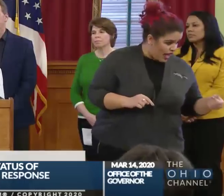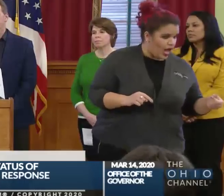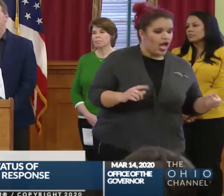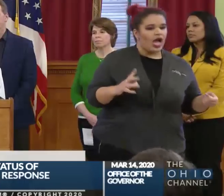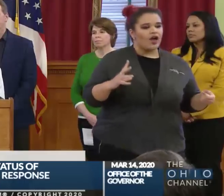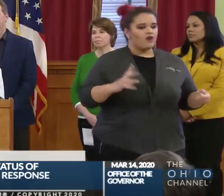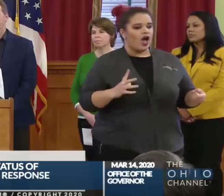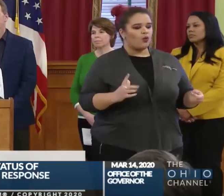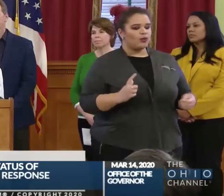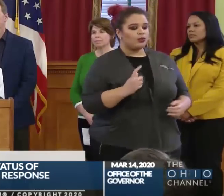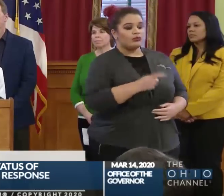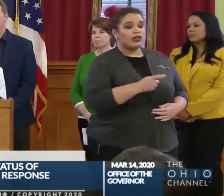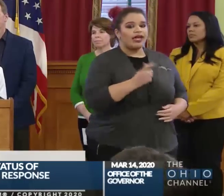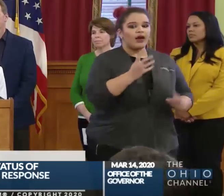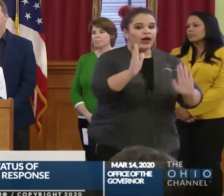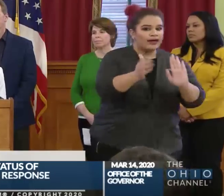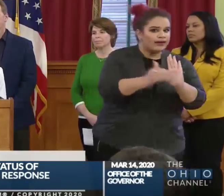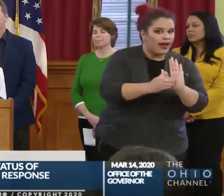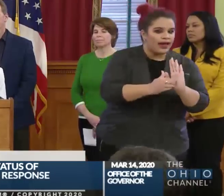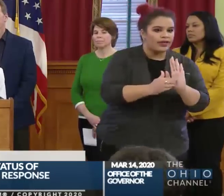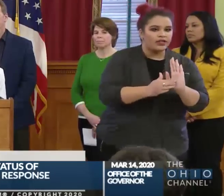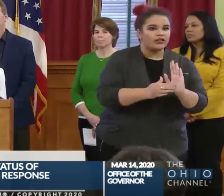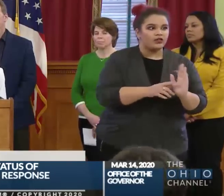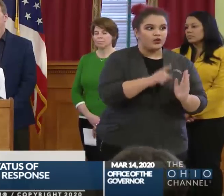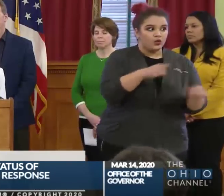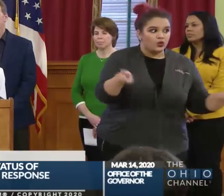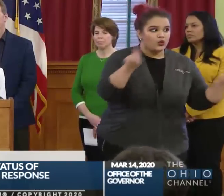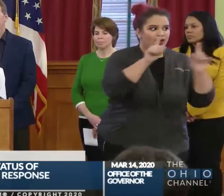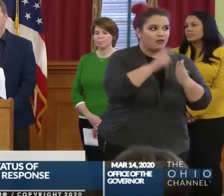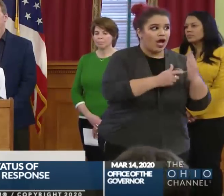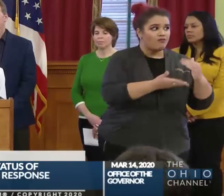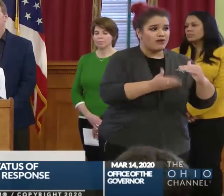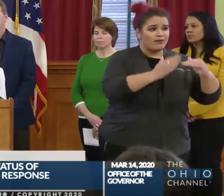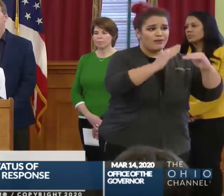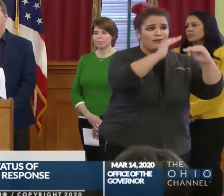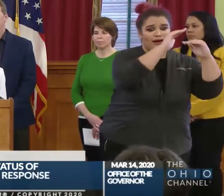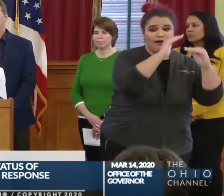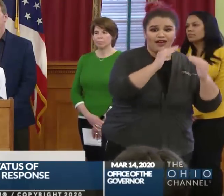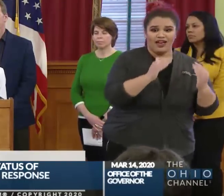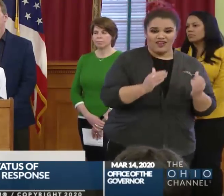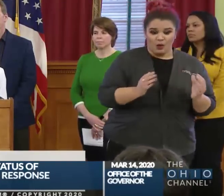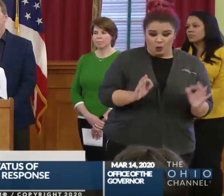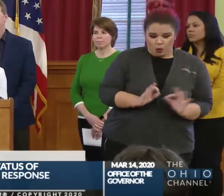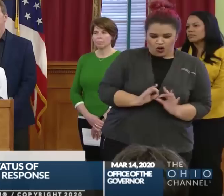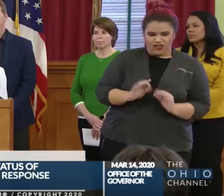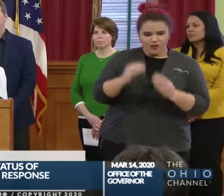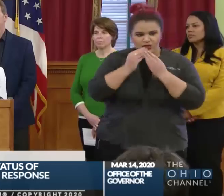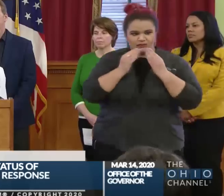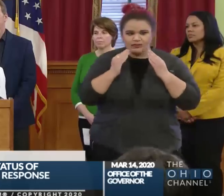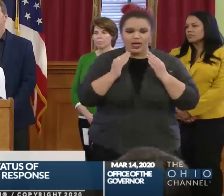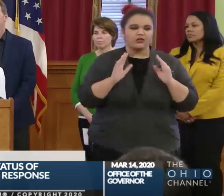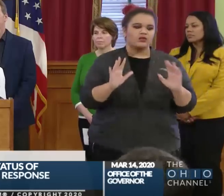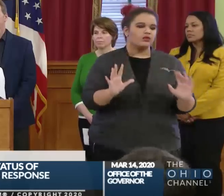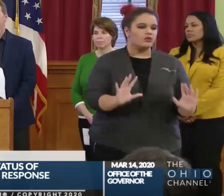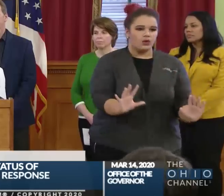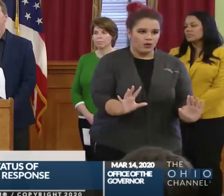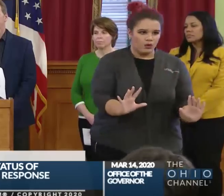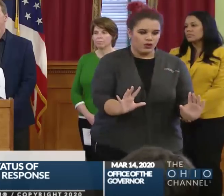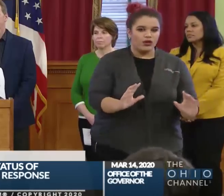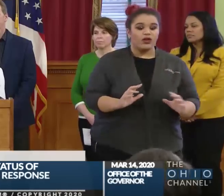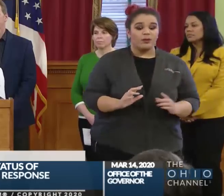price gouging, none of that. These masks are vitally important in the days ahead. And you know, the